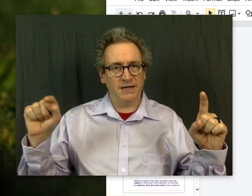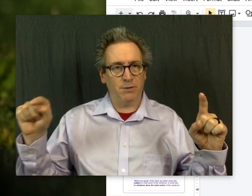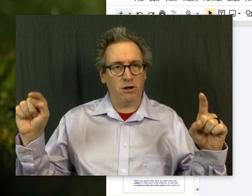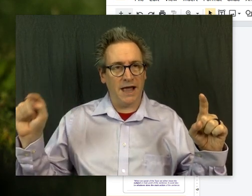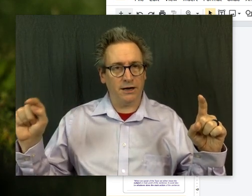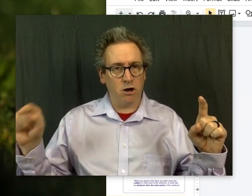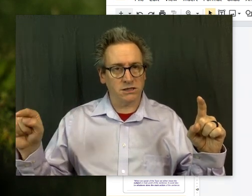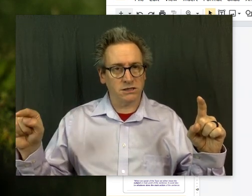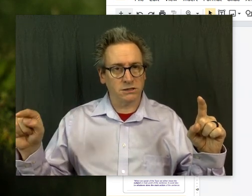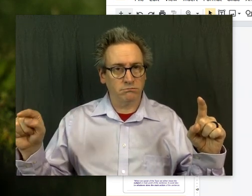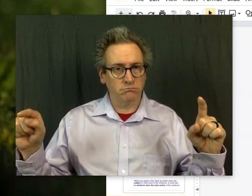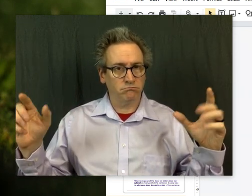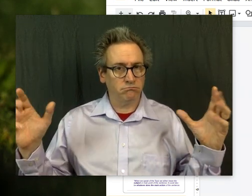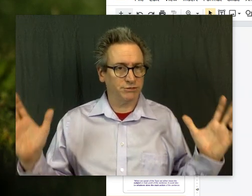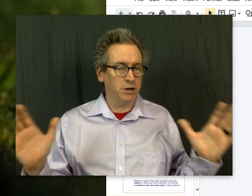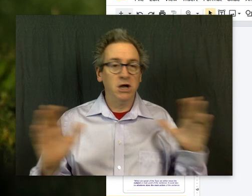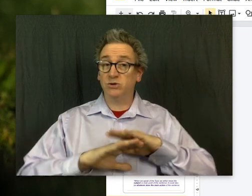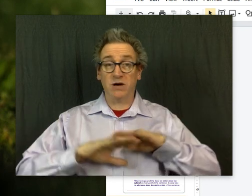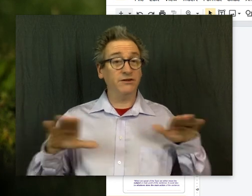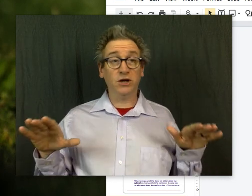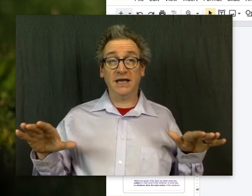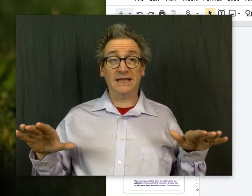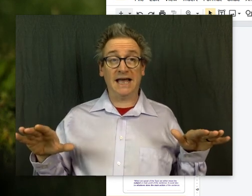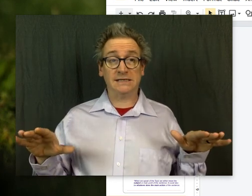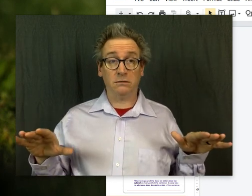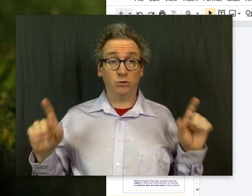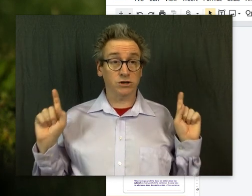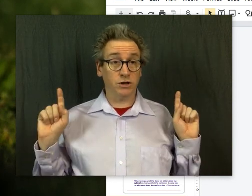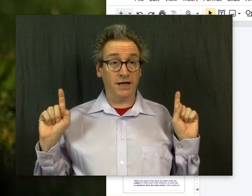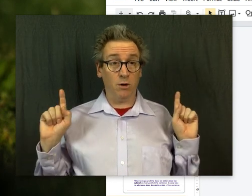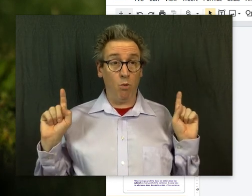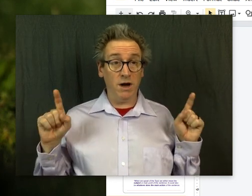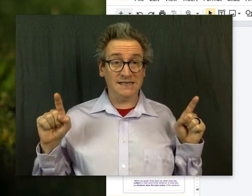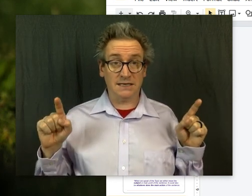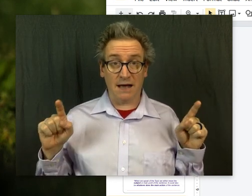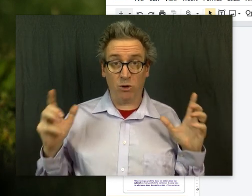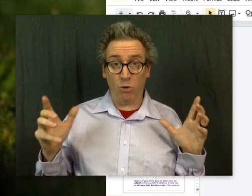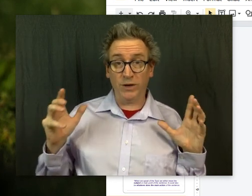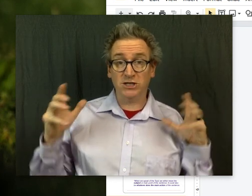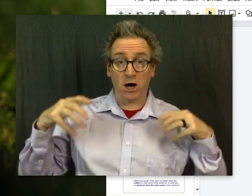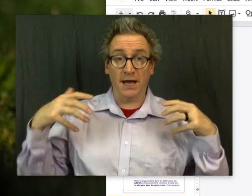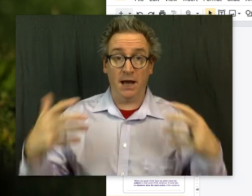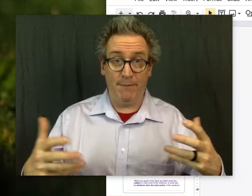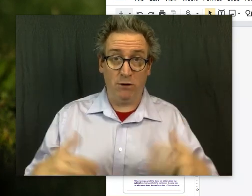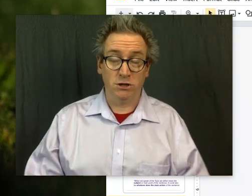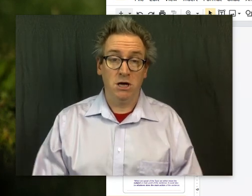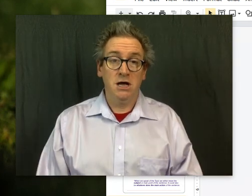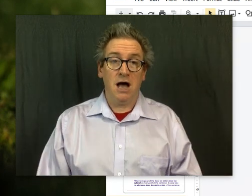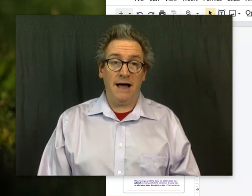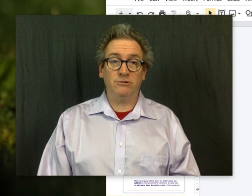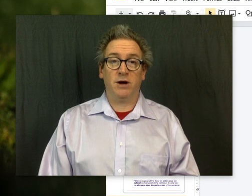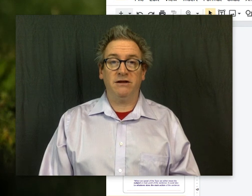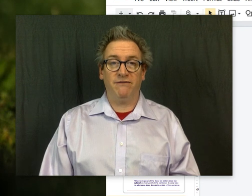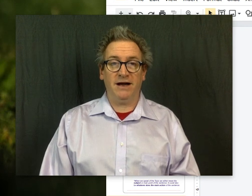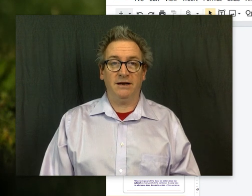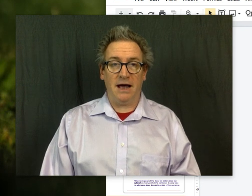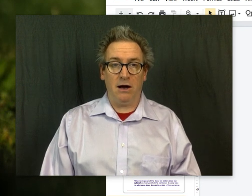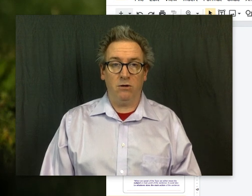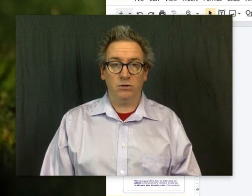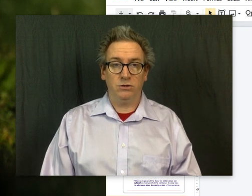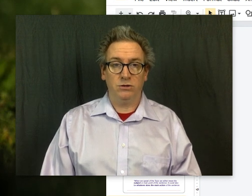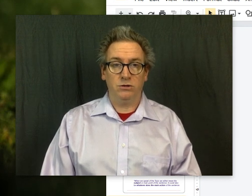a baseball hat cost? So we're not even looking at the ASL. We're just looking at what is the topic? What are we talking about? I'm trying to